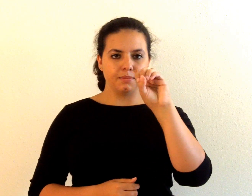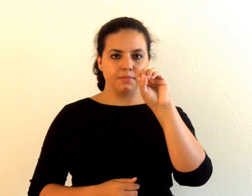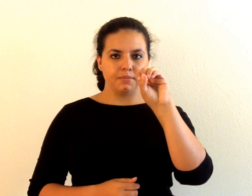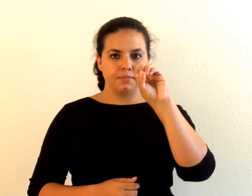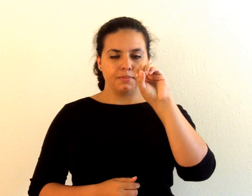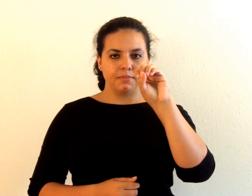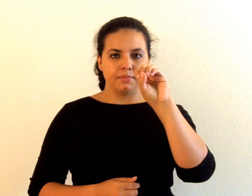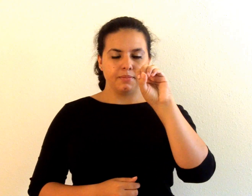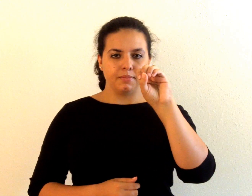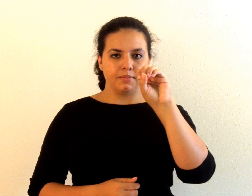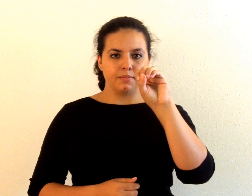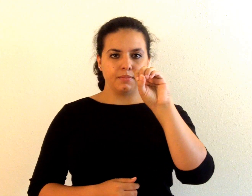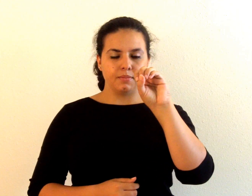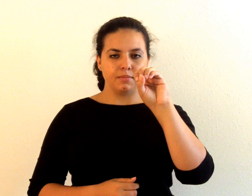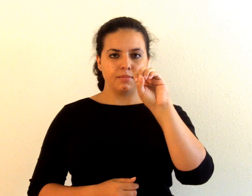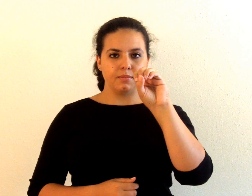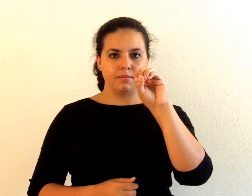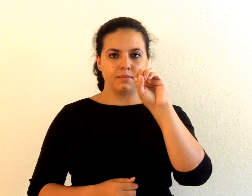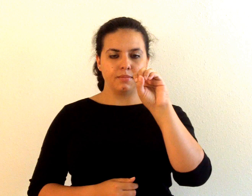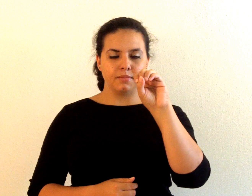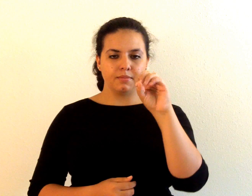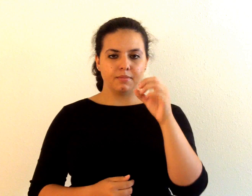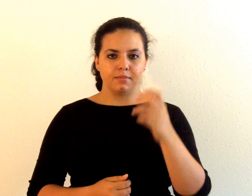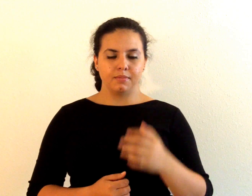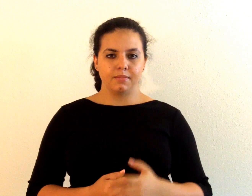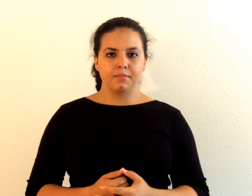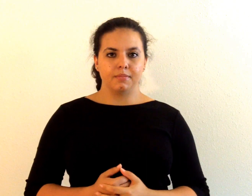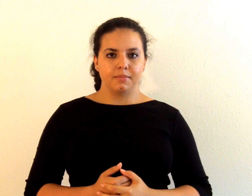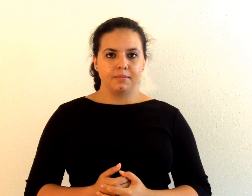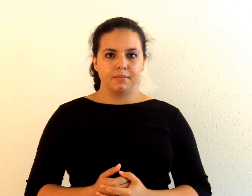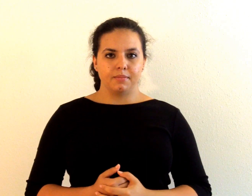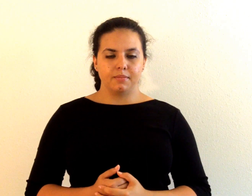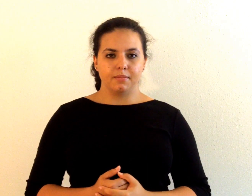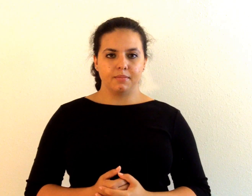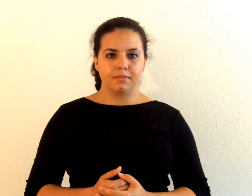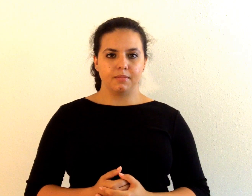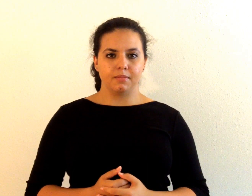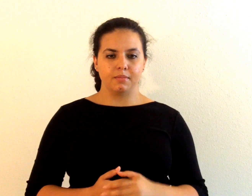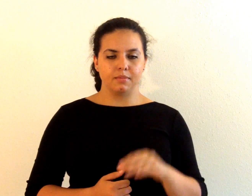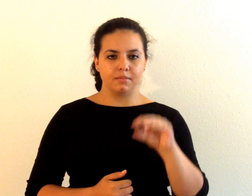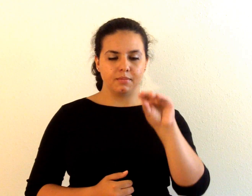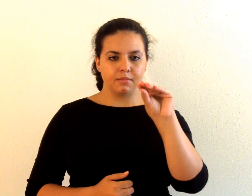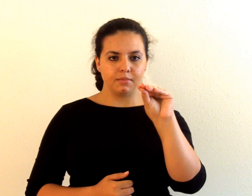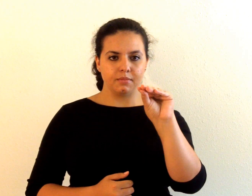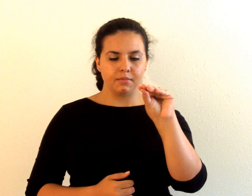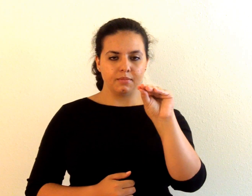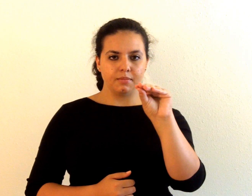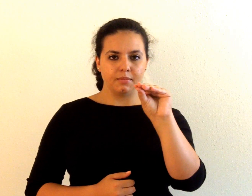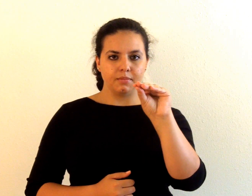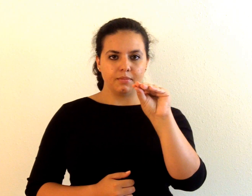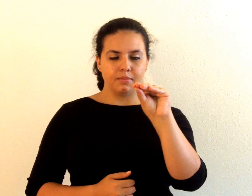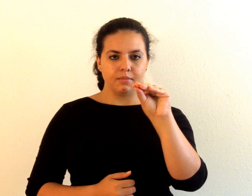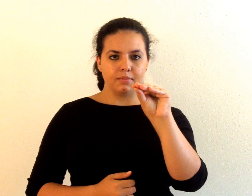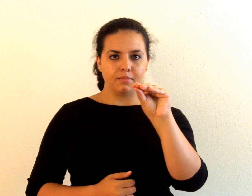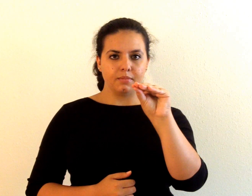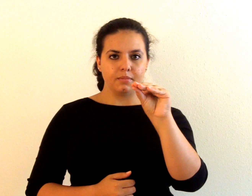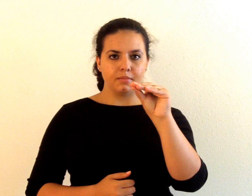You're going to know O and 0 because of context. Then you have a flat O. Just like we have the hand shape of